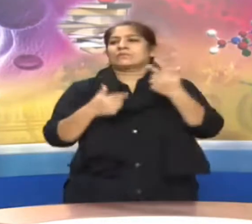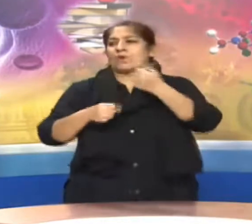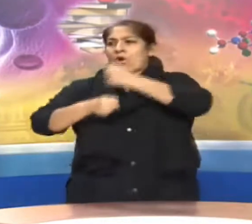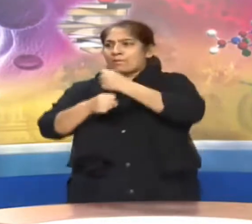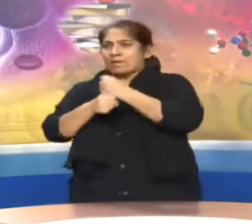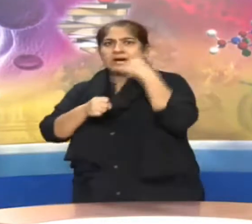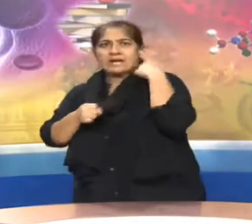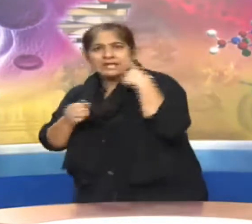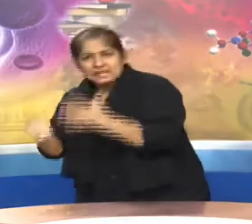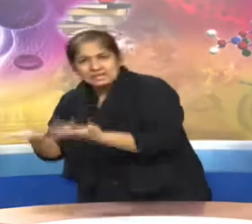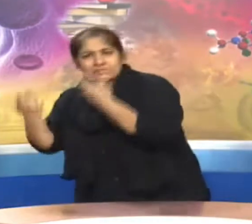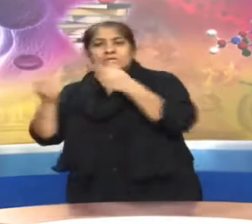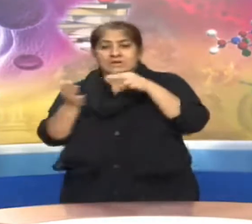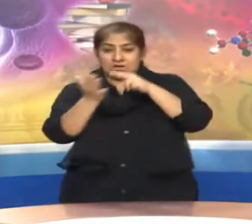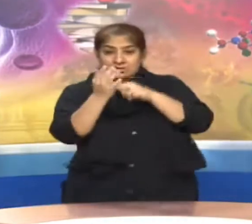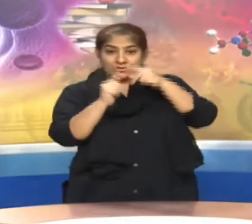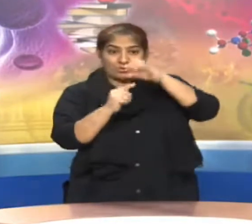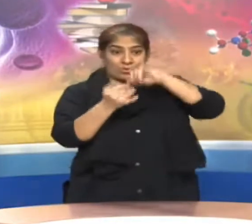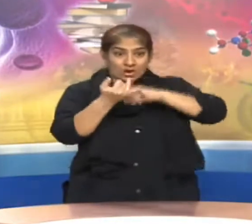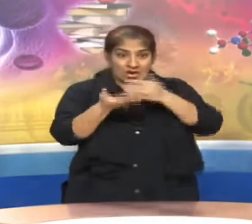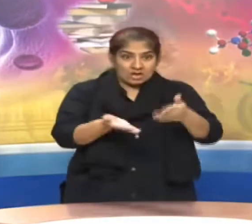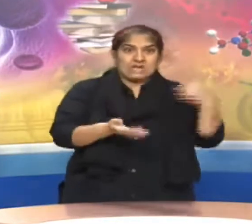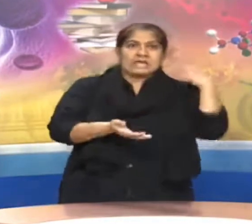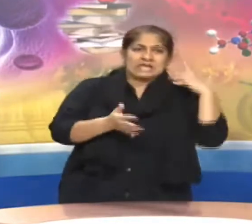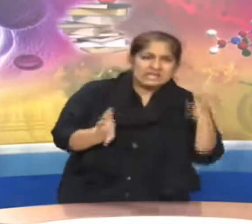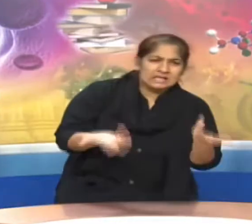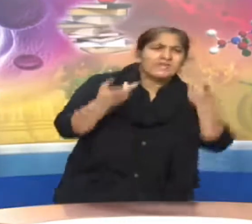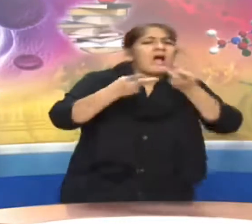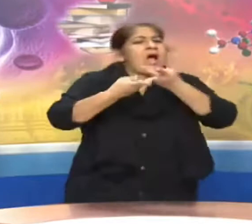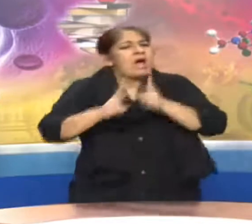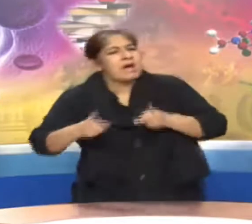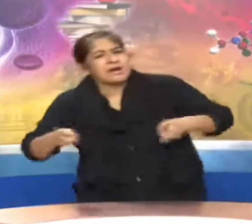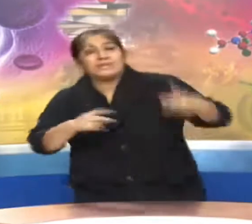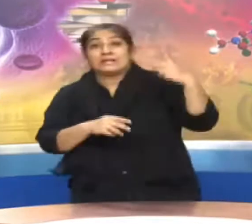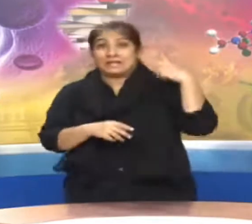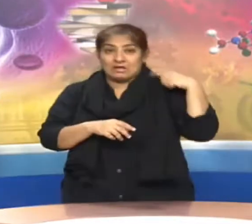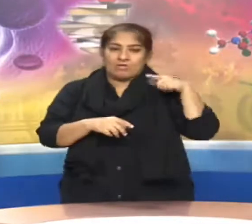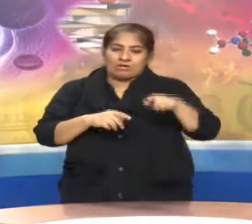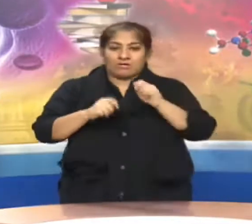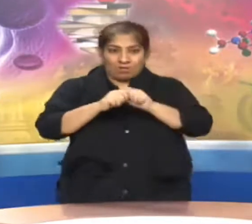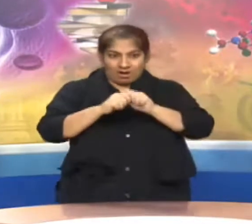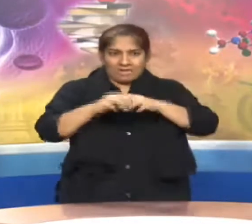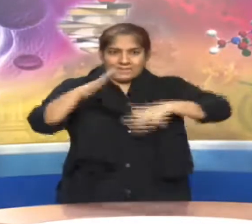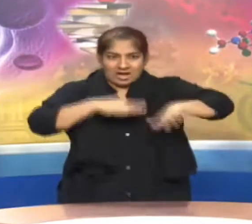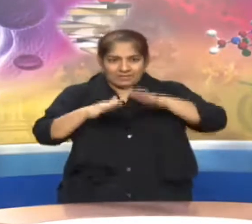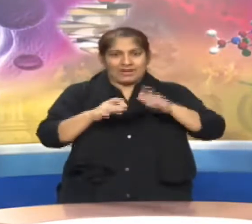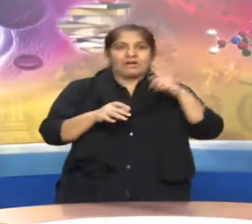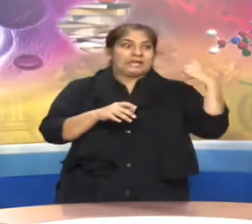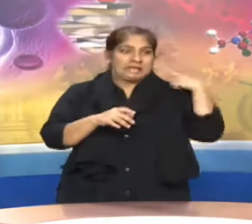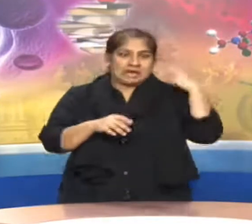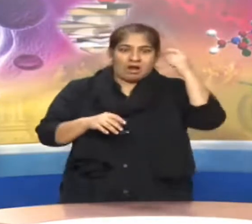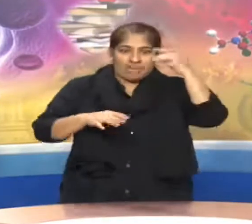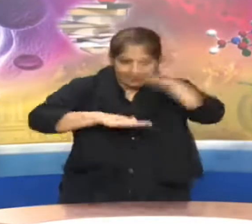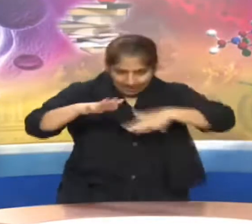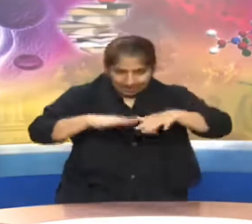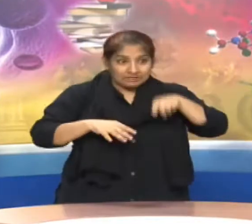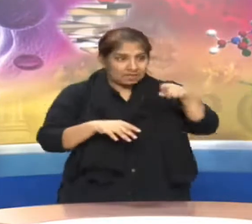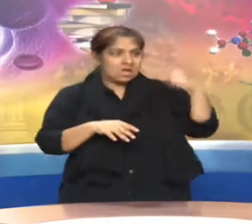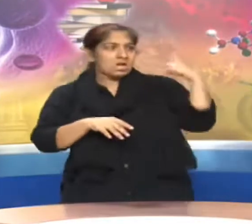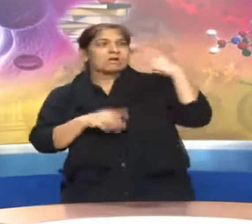company, any government office, just take example of NIOS, here also